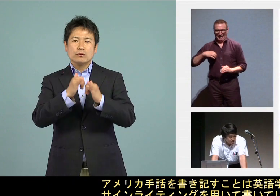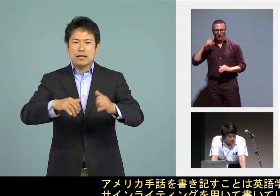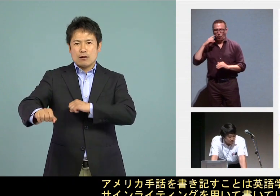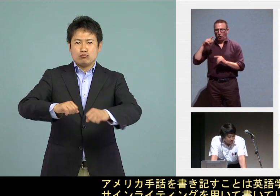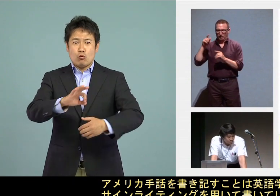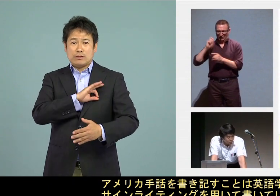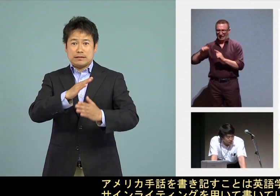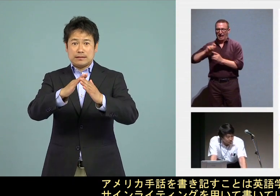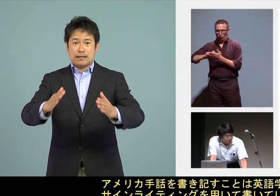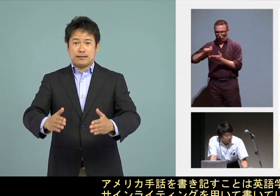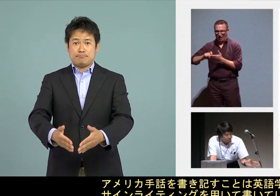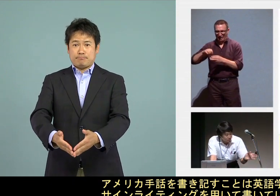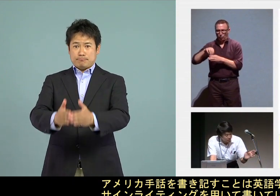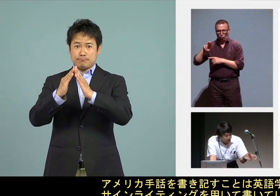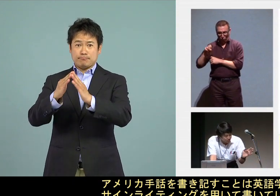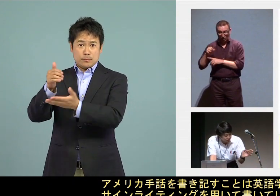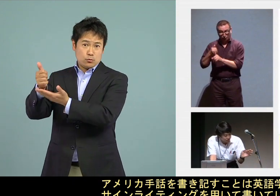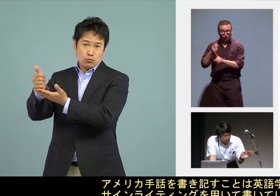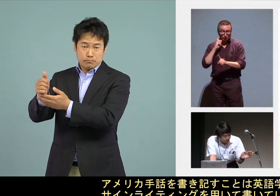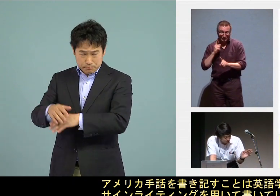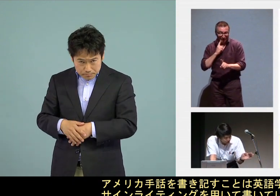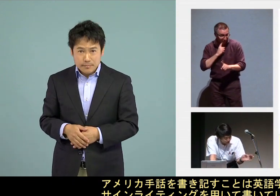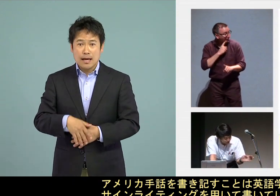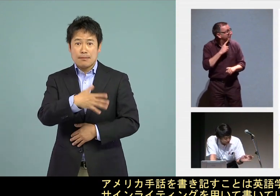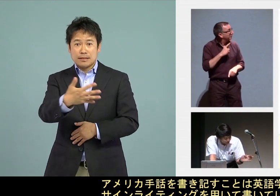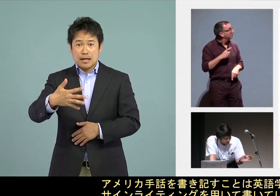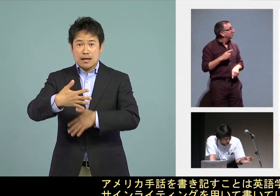States, has written using